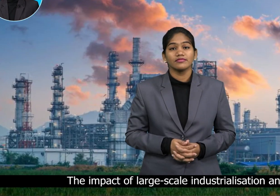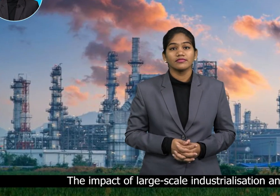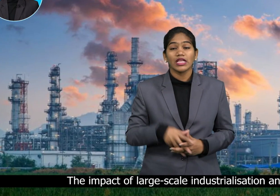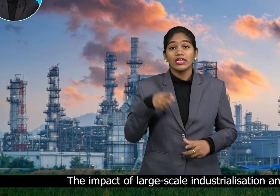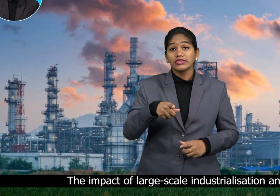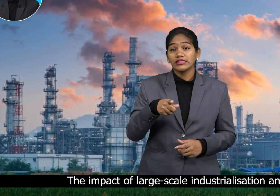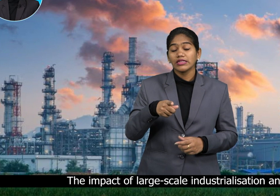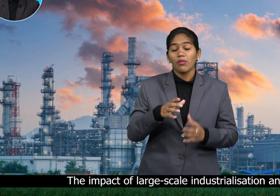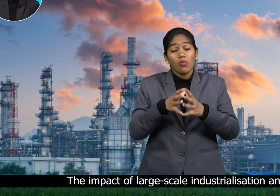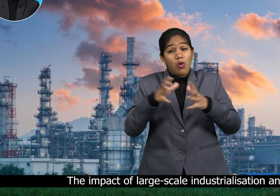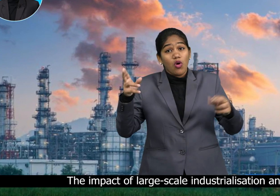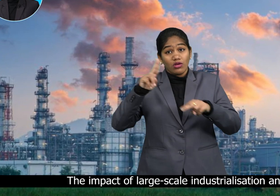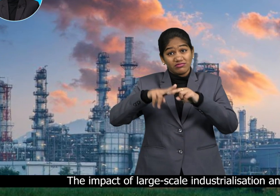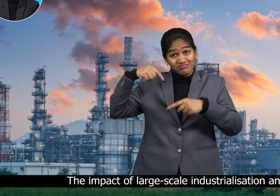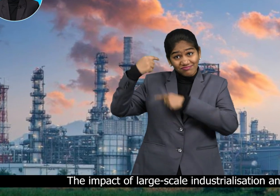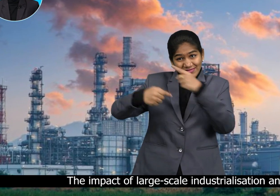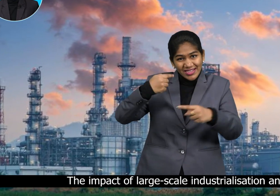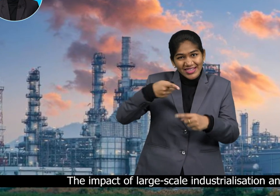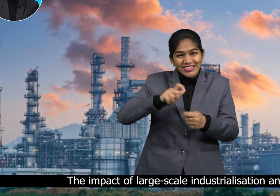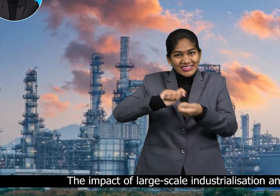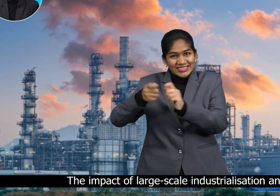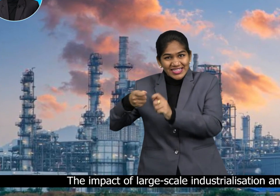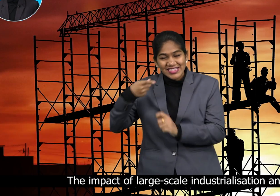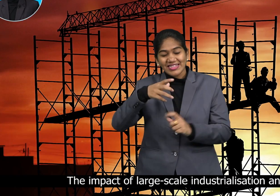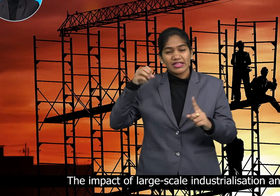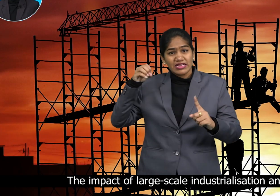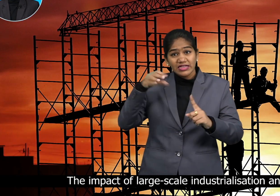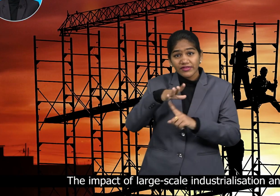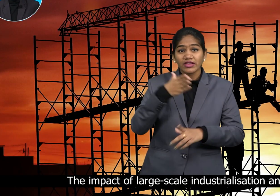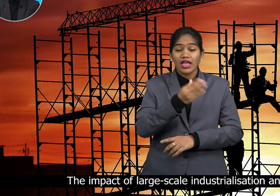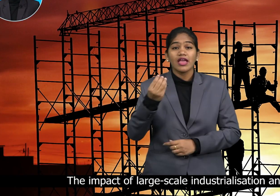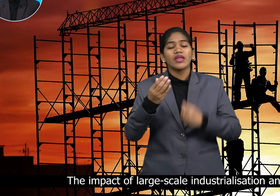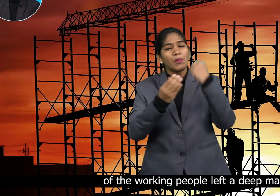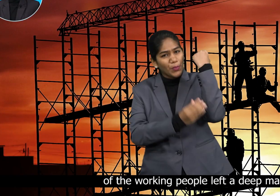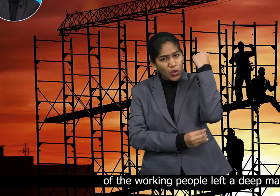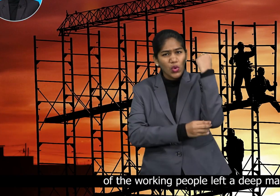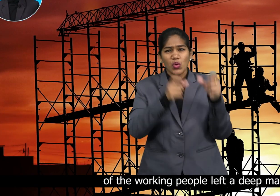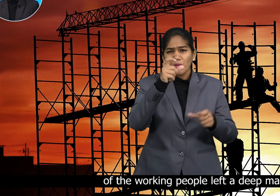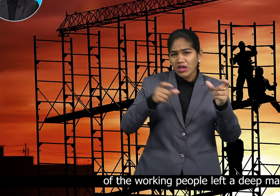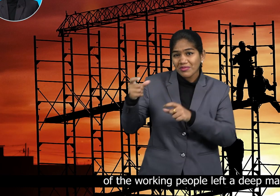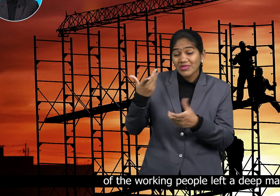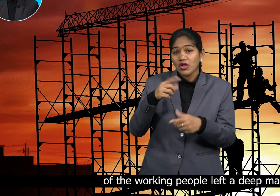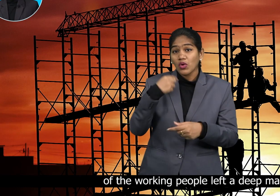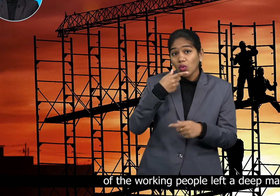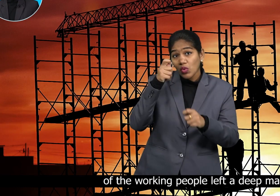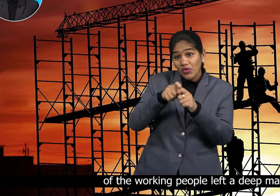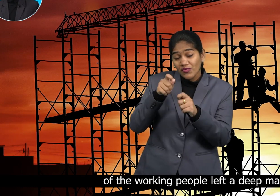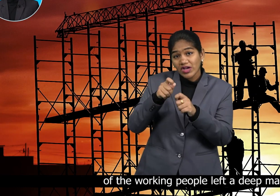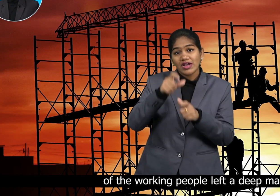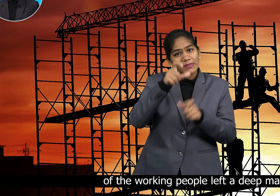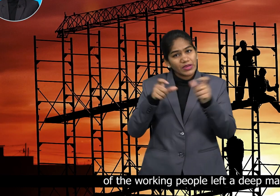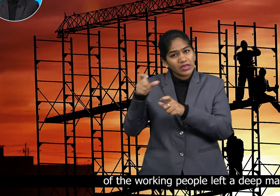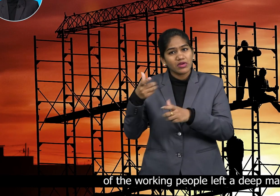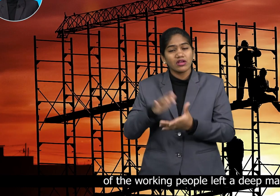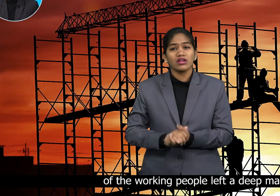The impact of large-scale industrialization and poverty of the working people left